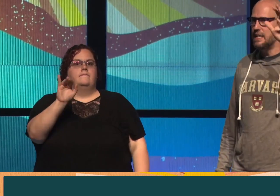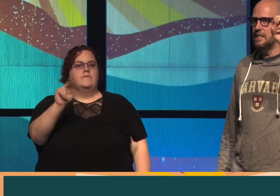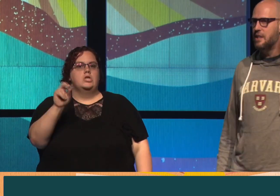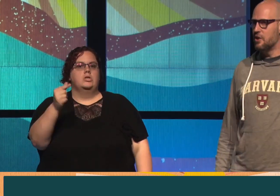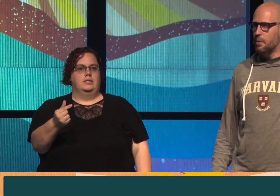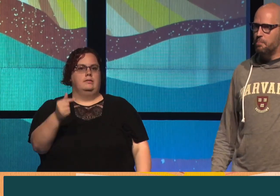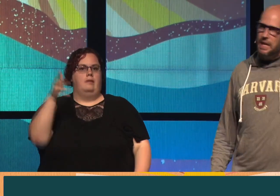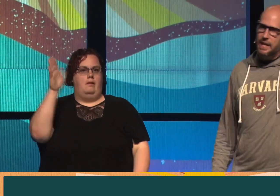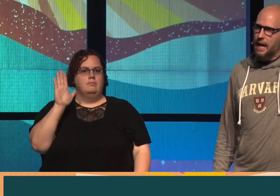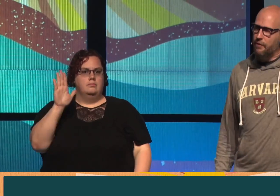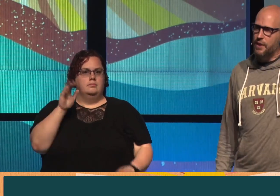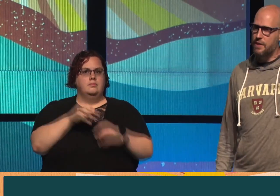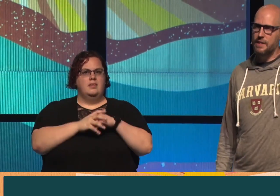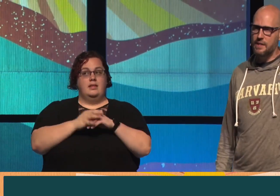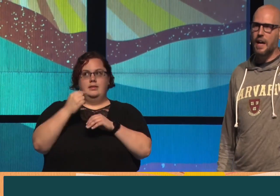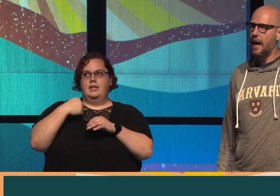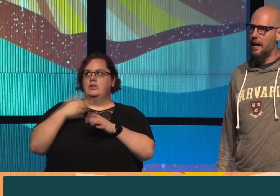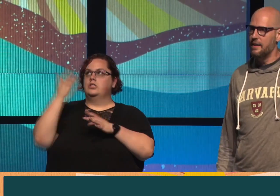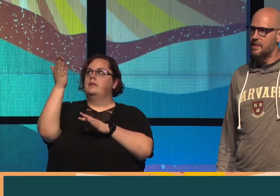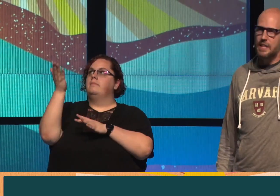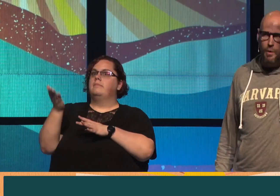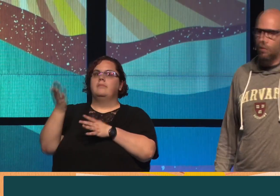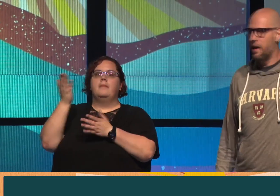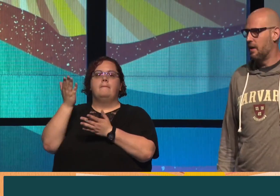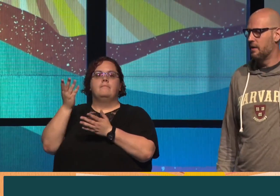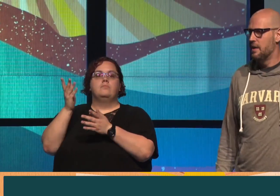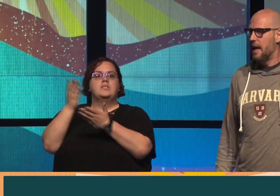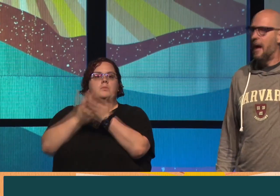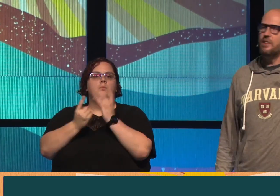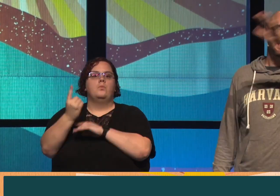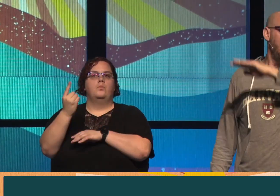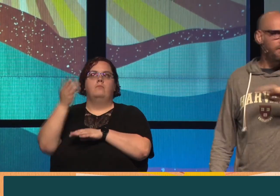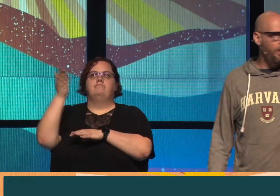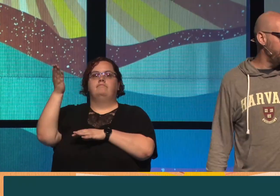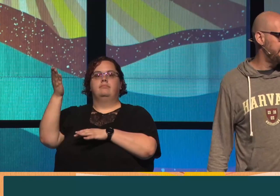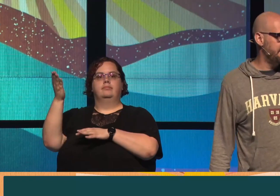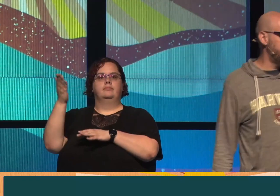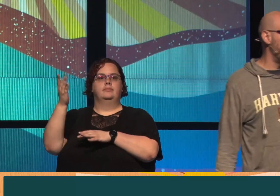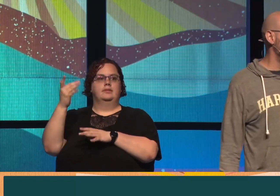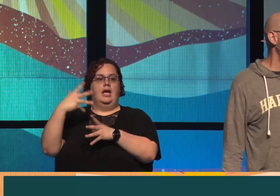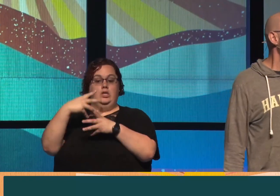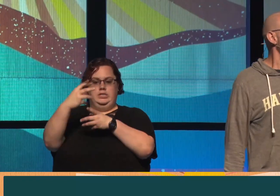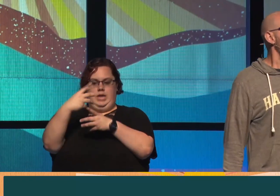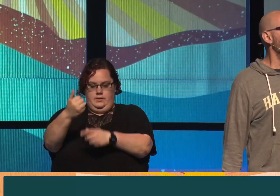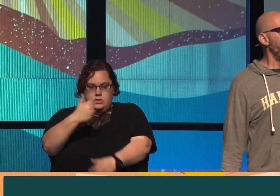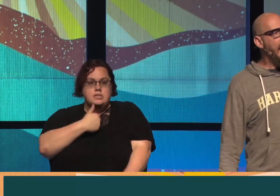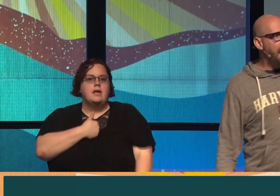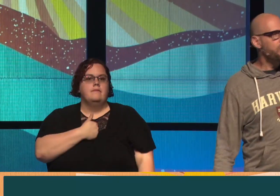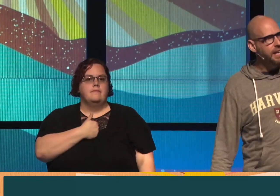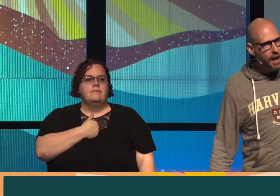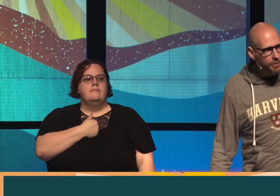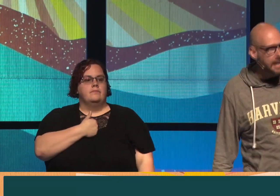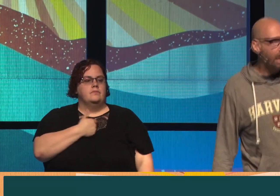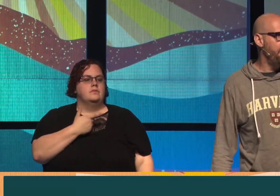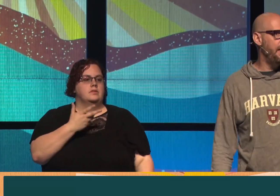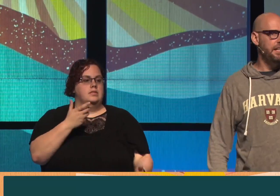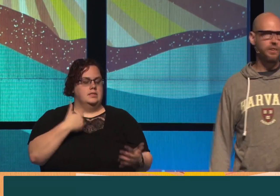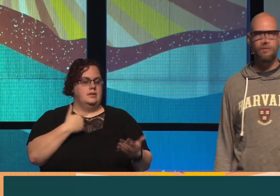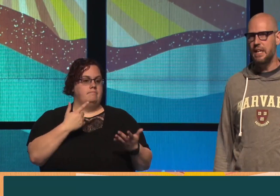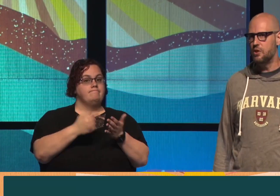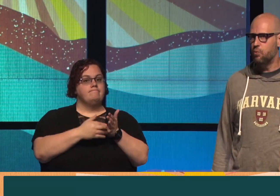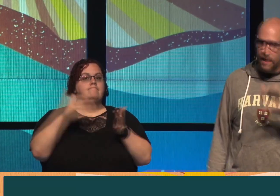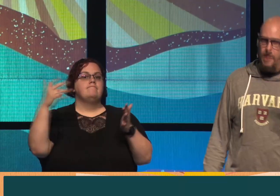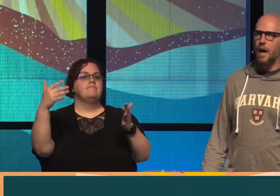theistic idea that there's a being out there in the sky somewhere outside of our existence who actually every now and